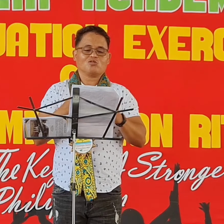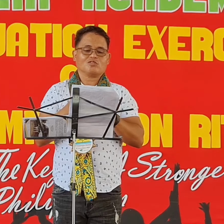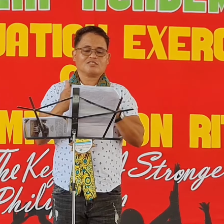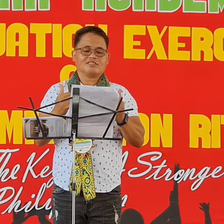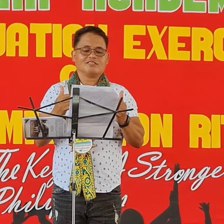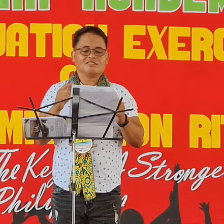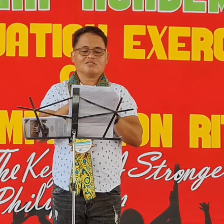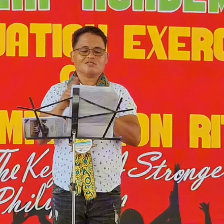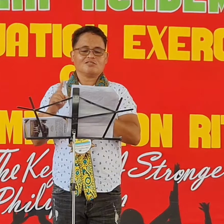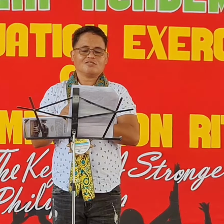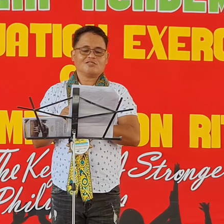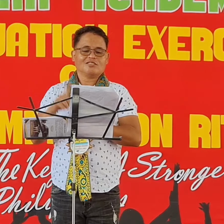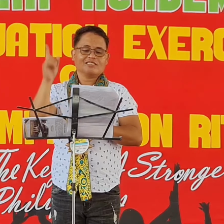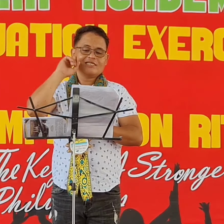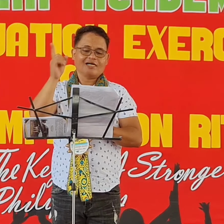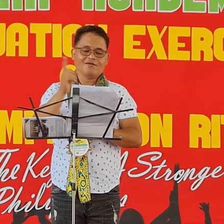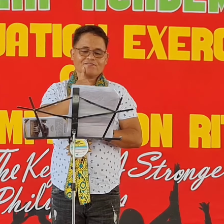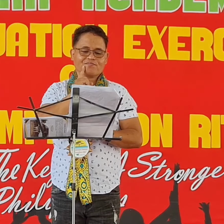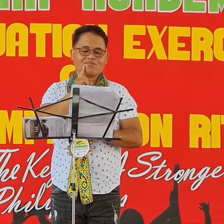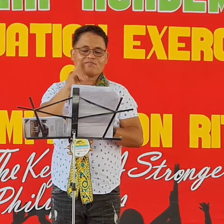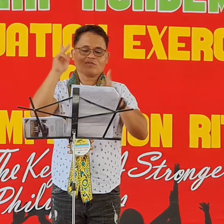I am telling my story now as a deaf person.